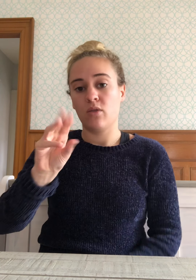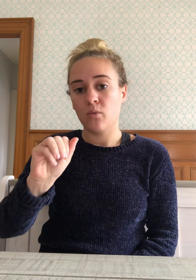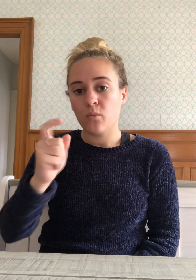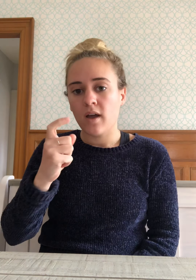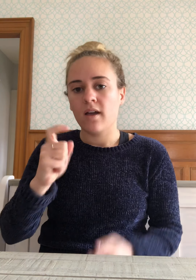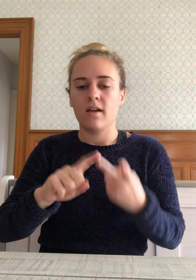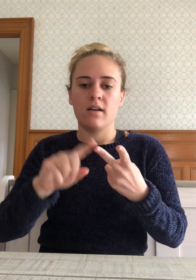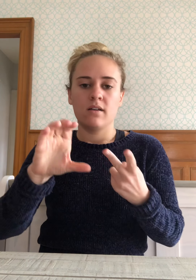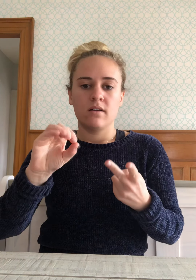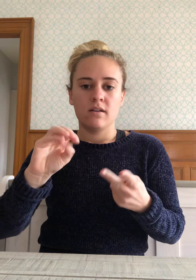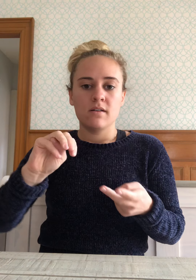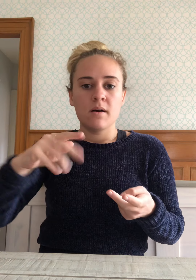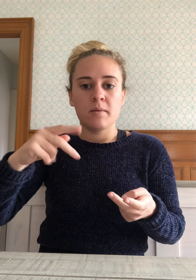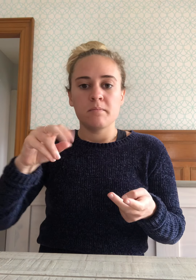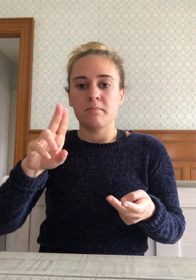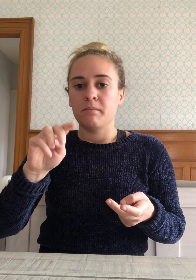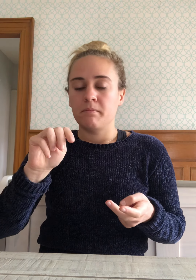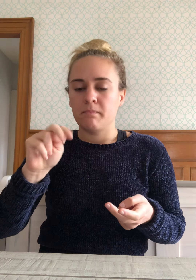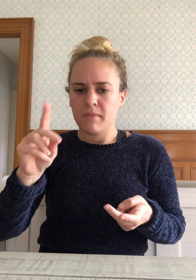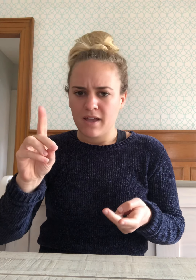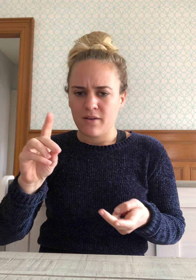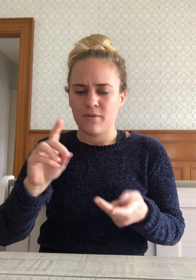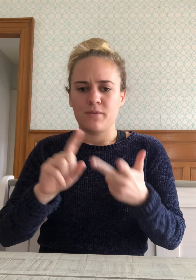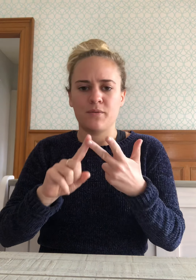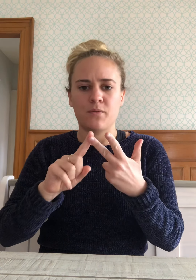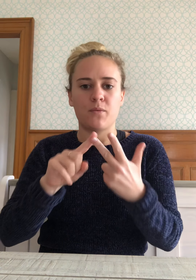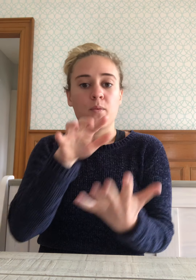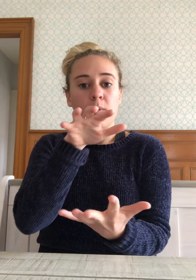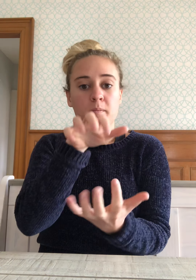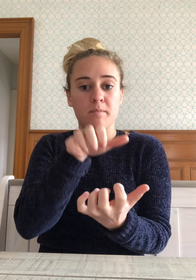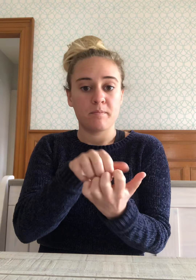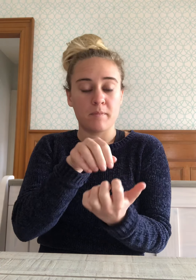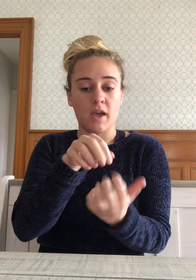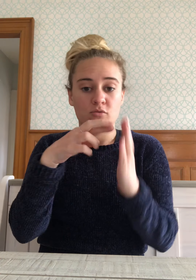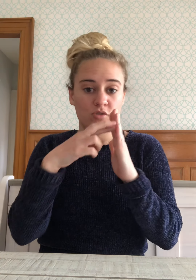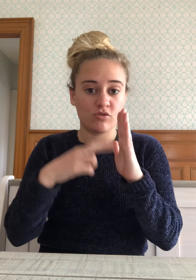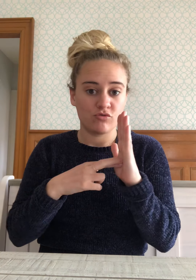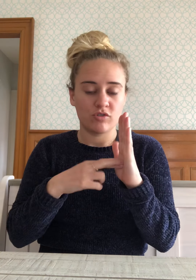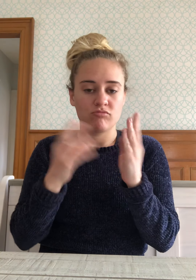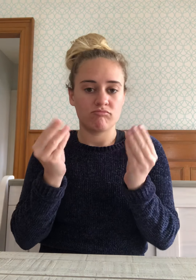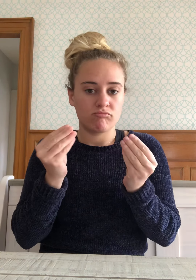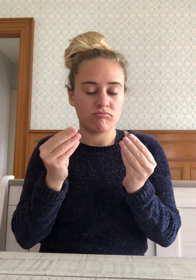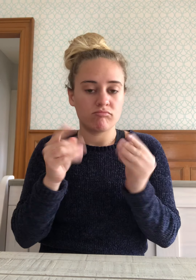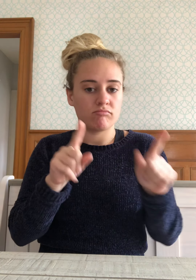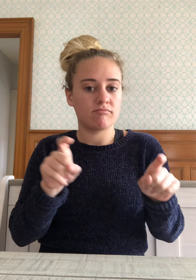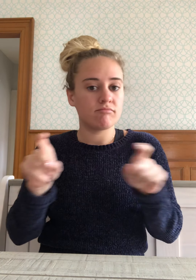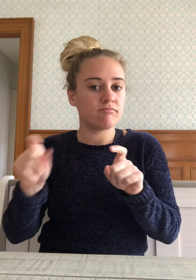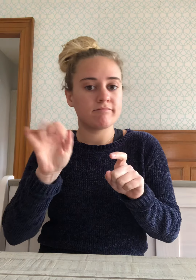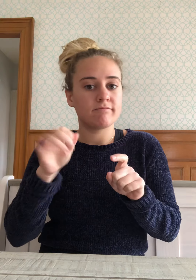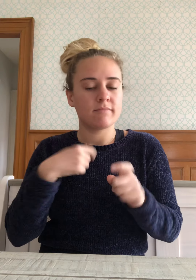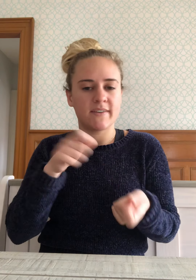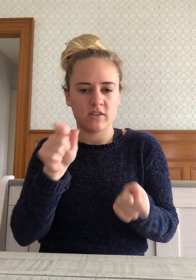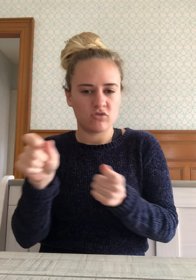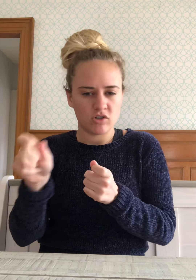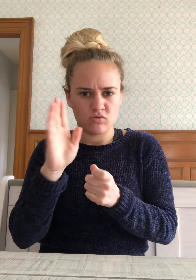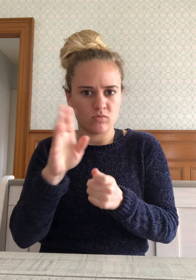even bite registration material and test to see if I change the seal, will this make a difference? And if you